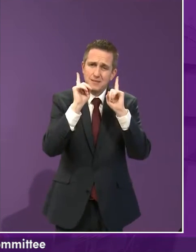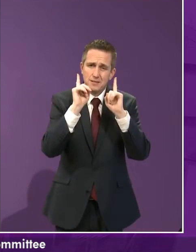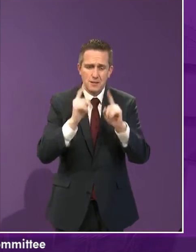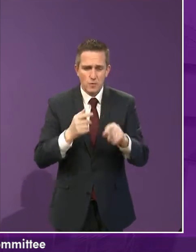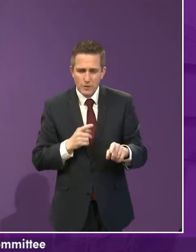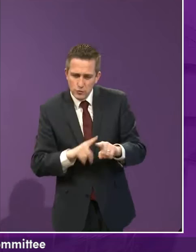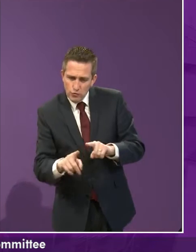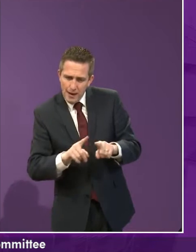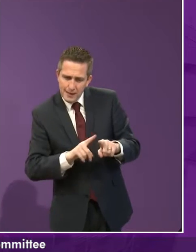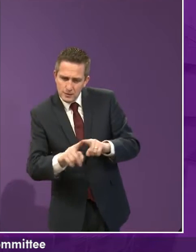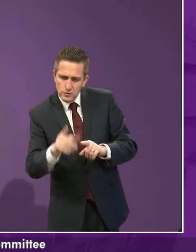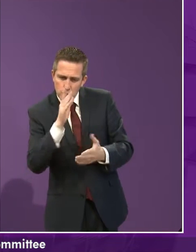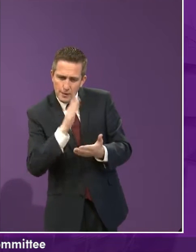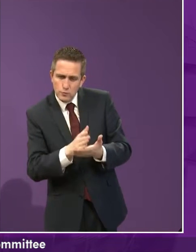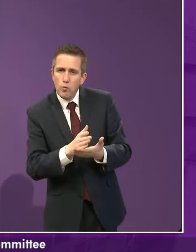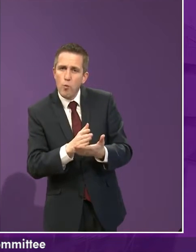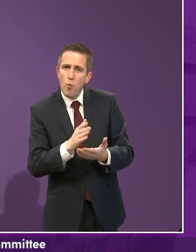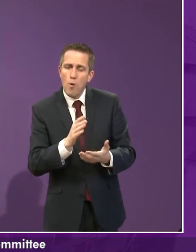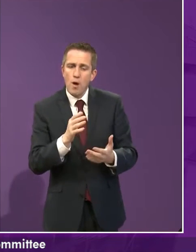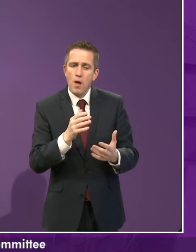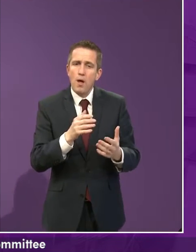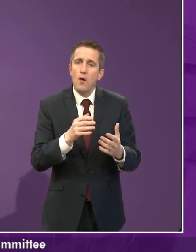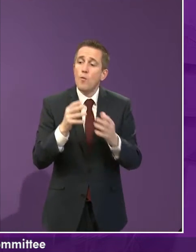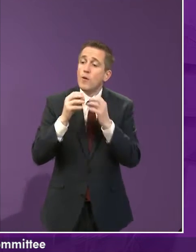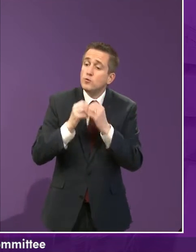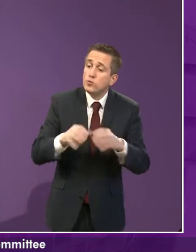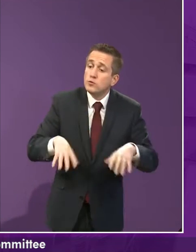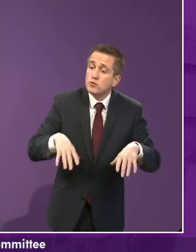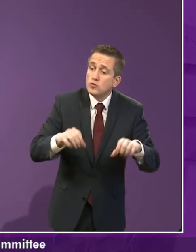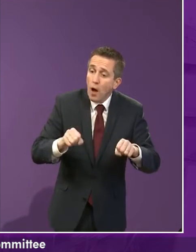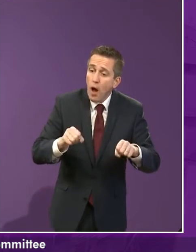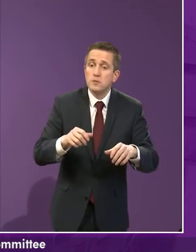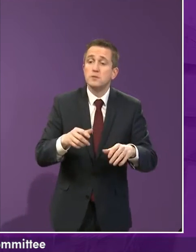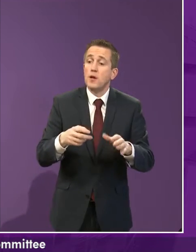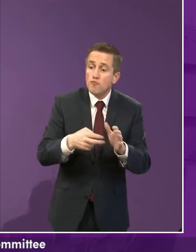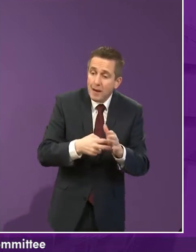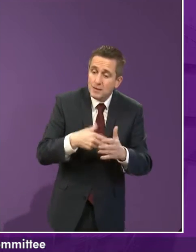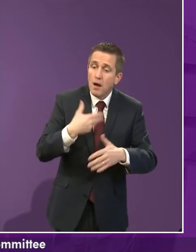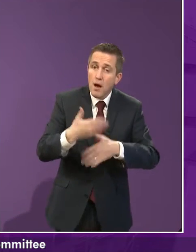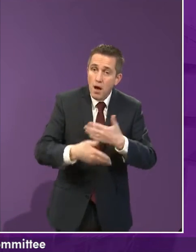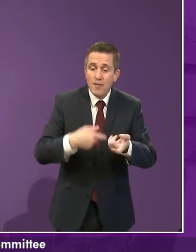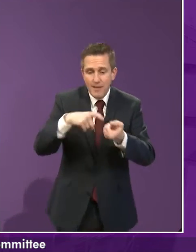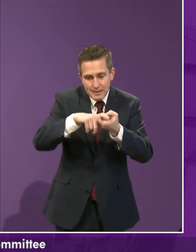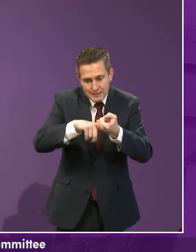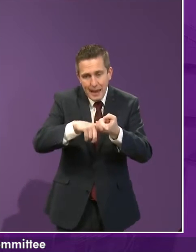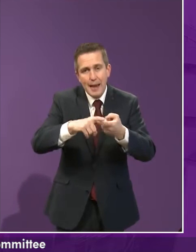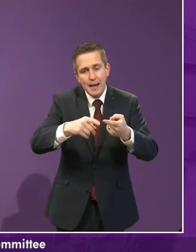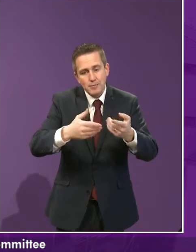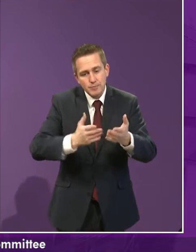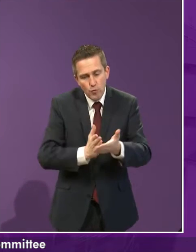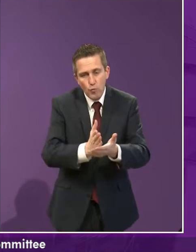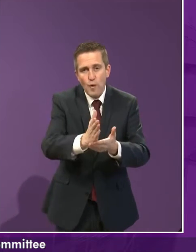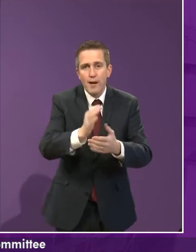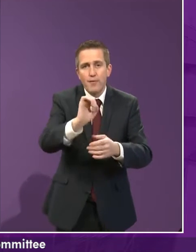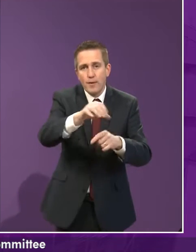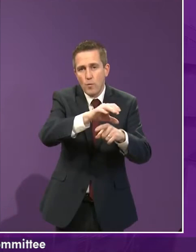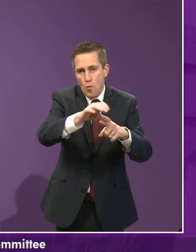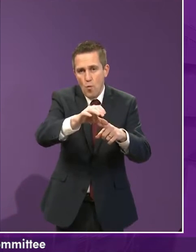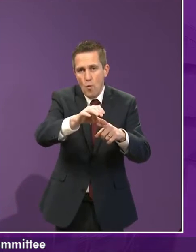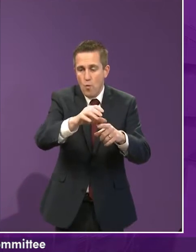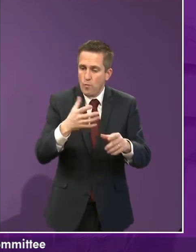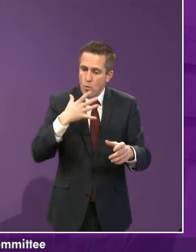effort goes on to ensure that the student arrives and registers, and you want that experience to be a very positive one for